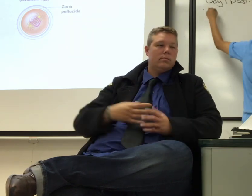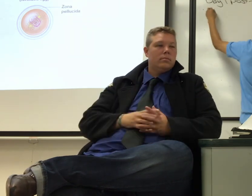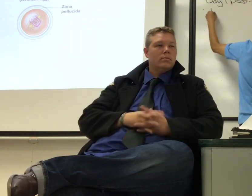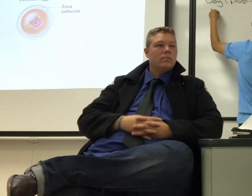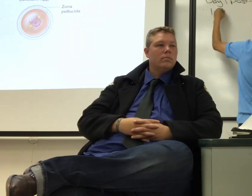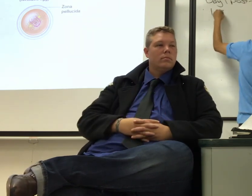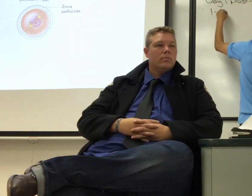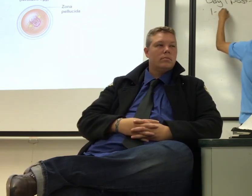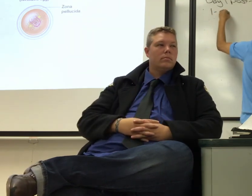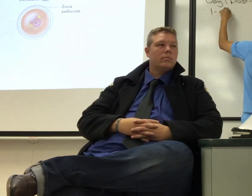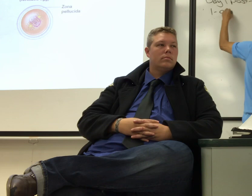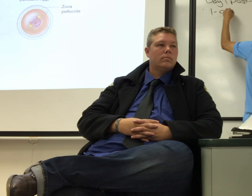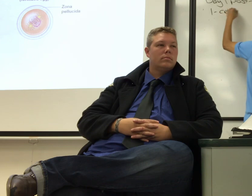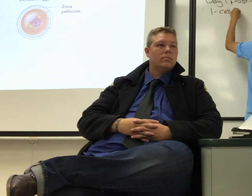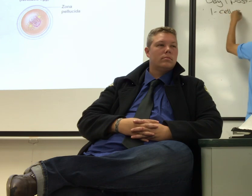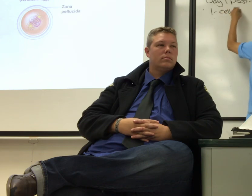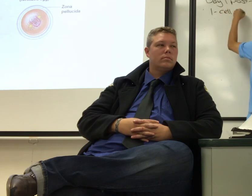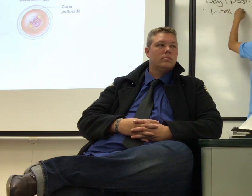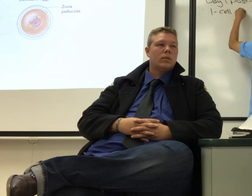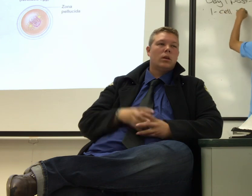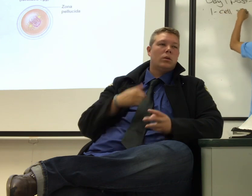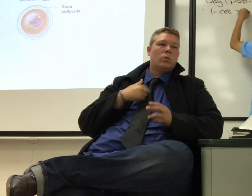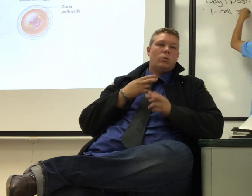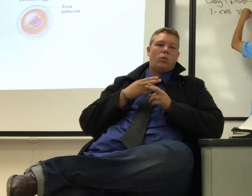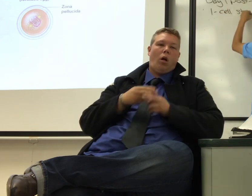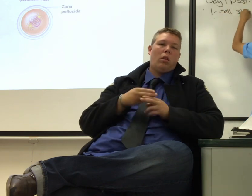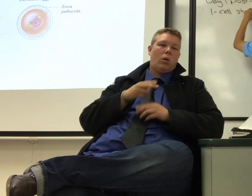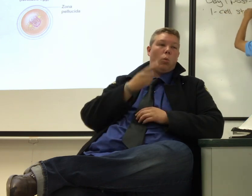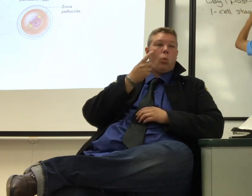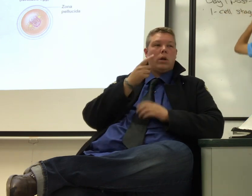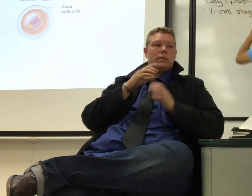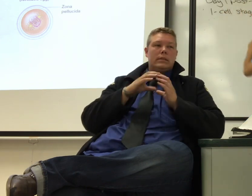Call it one cell